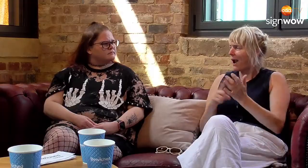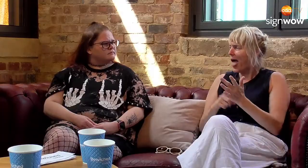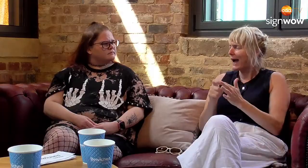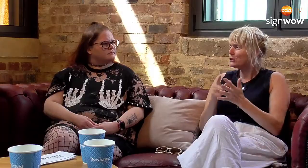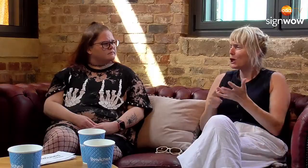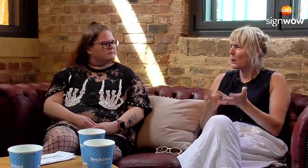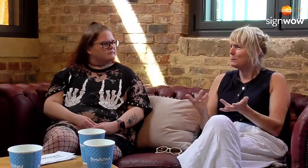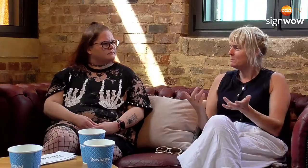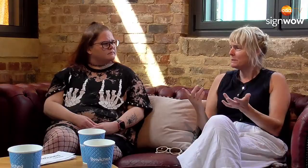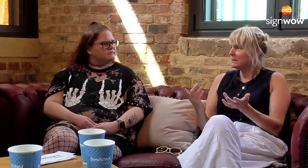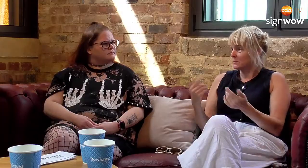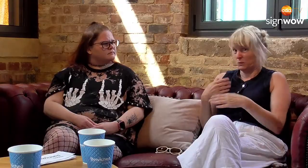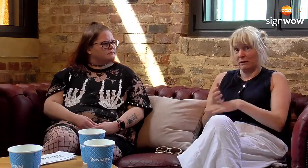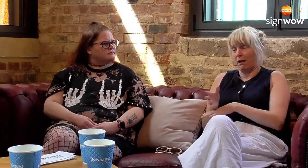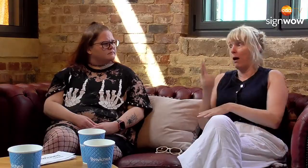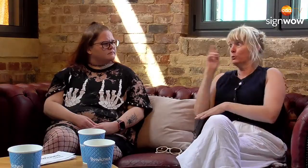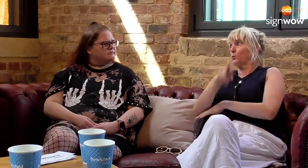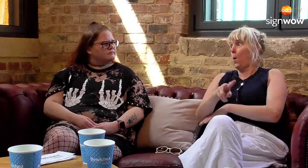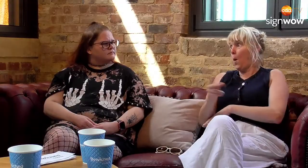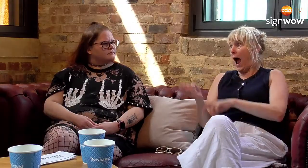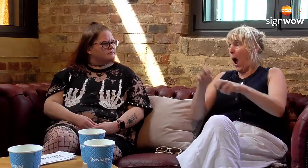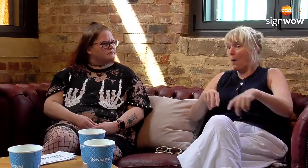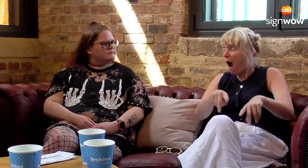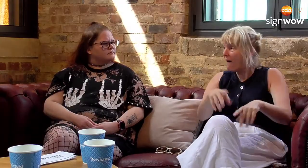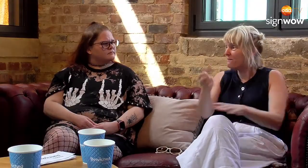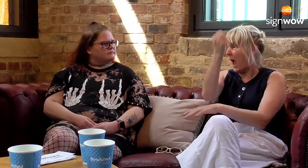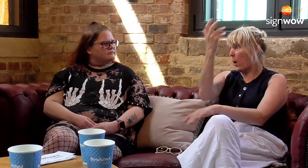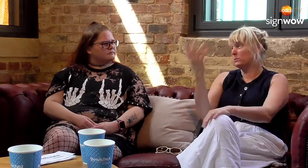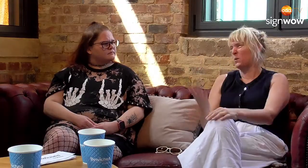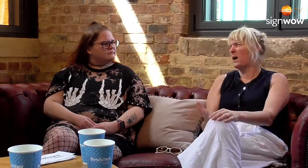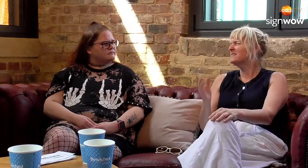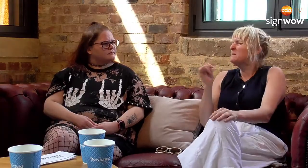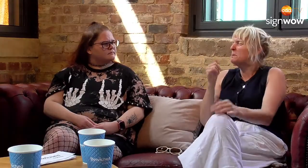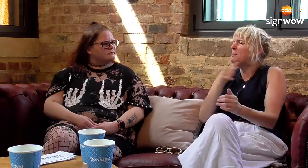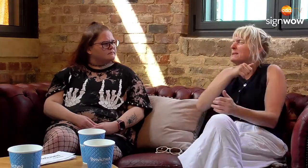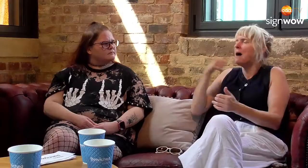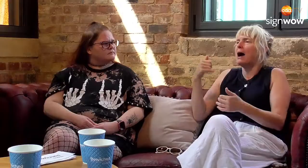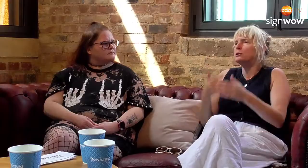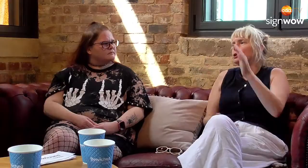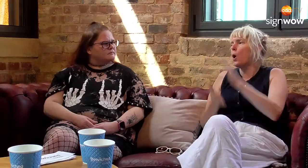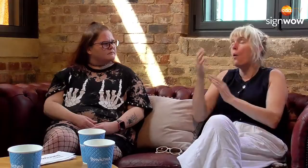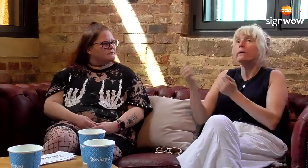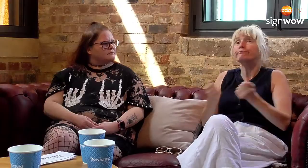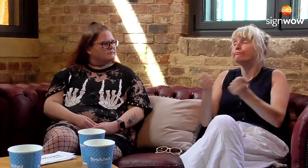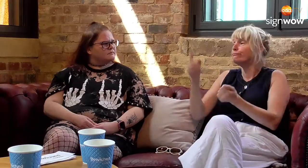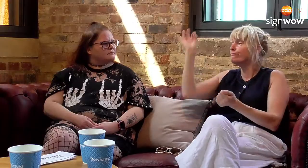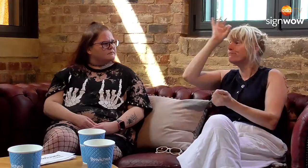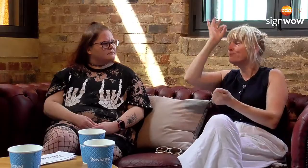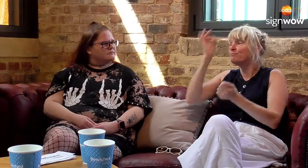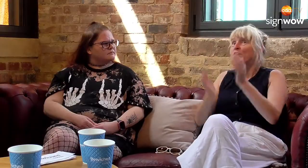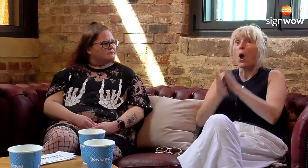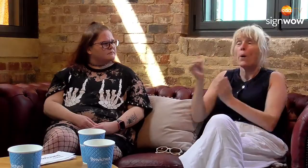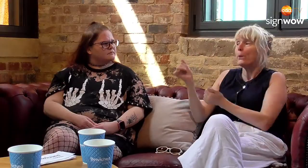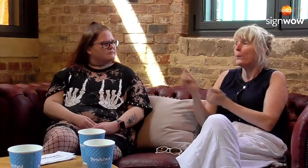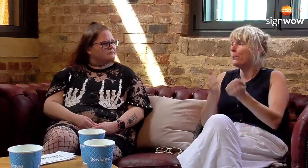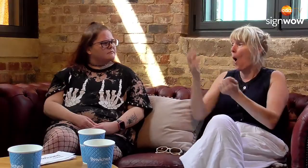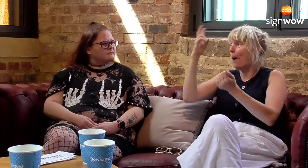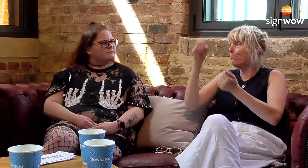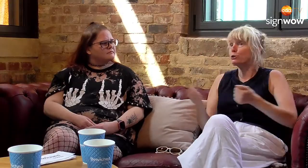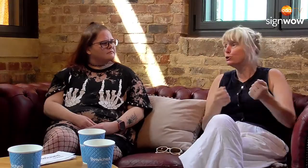was such a popular place to go. And we just happened to jump off the bus and find it. You know, it's lucky. And like you say,